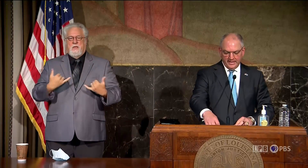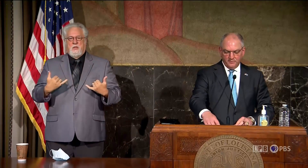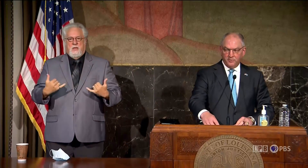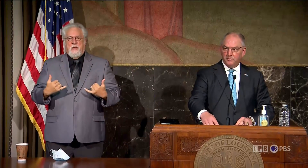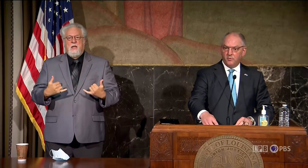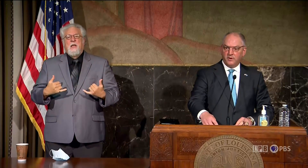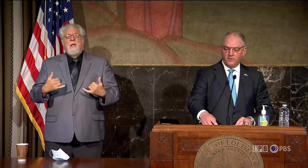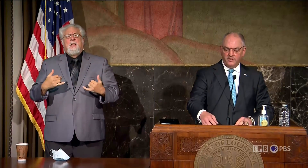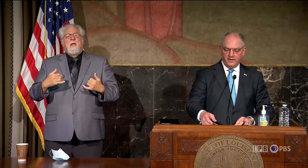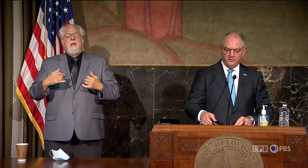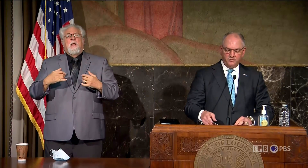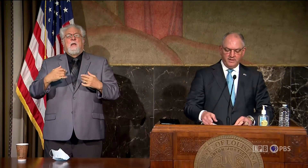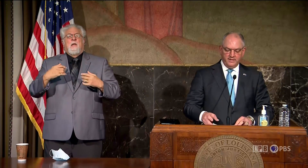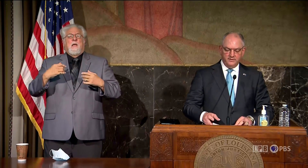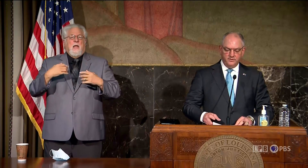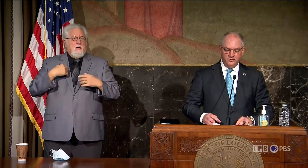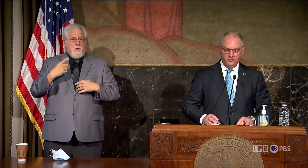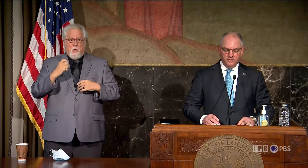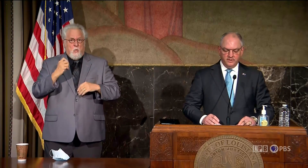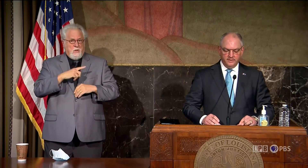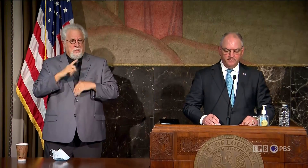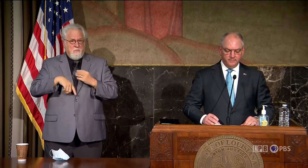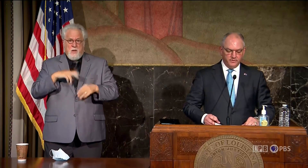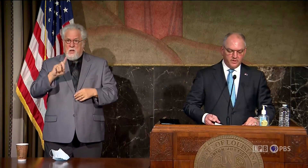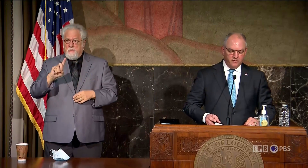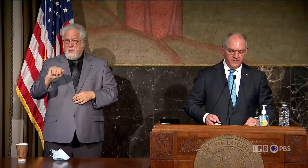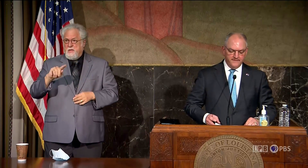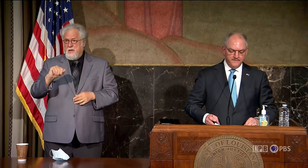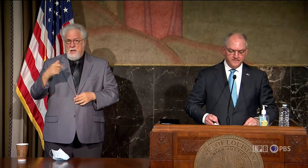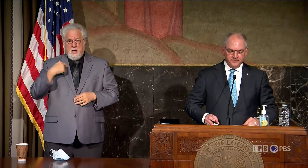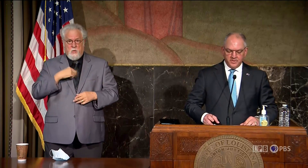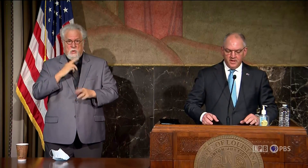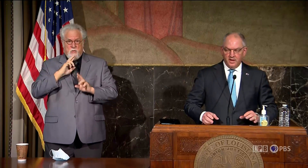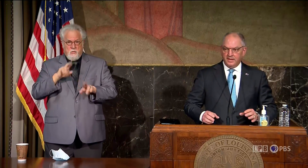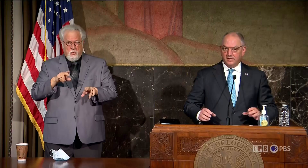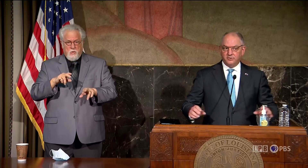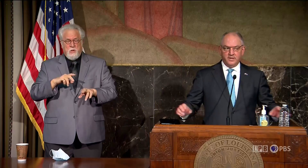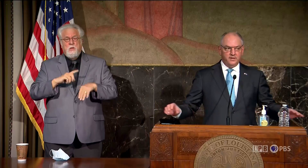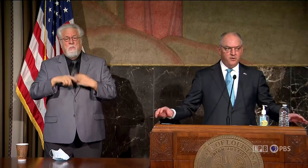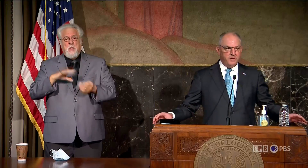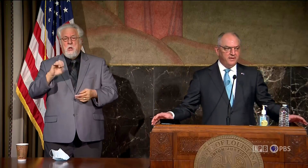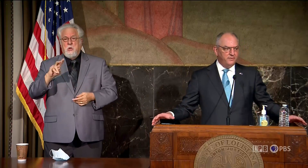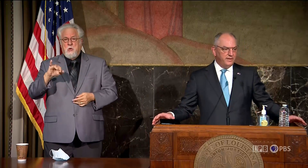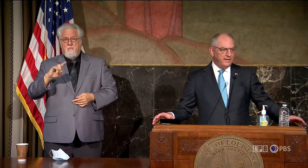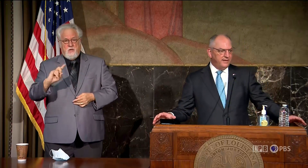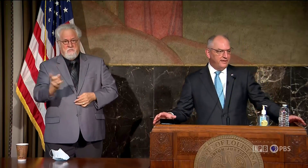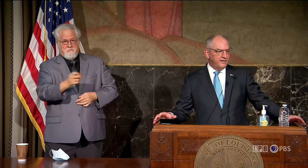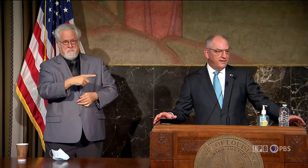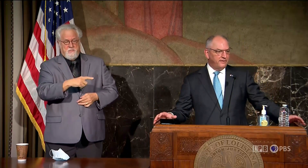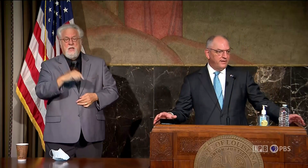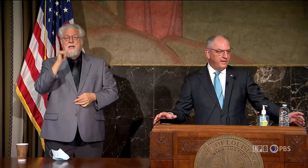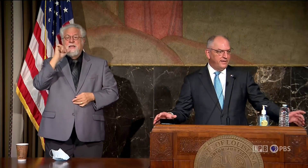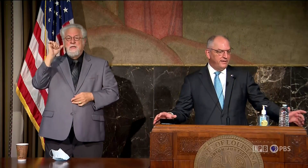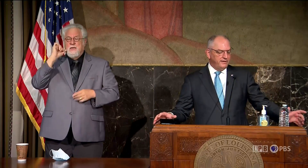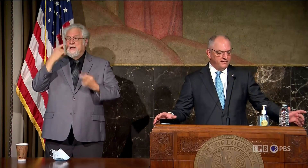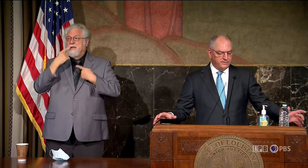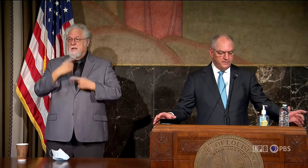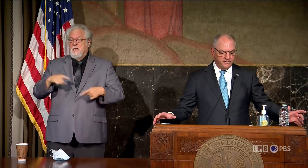the data we're reporting or anything else related to COVID. Yesterday, you may know that I